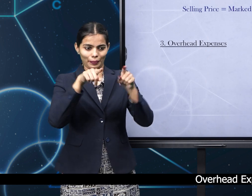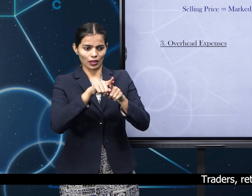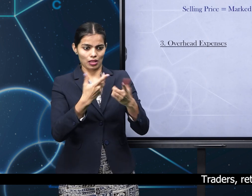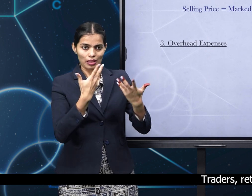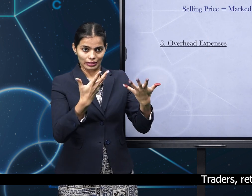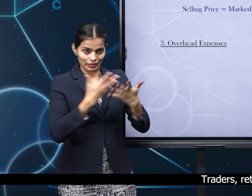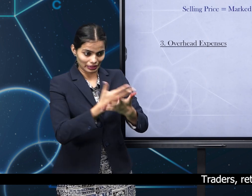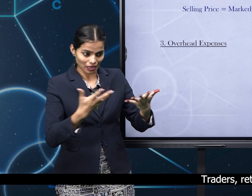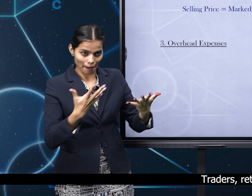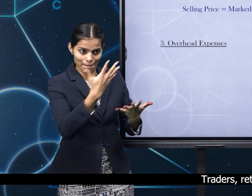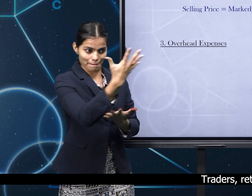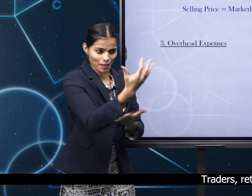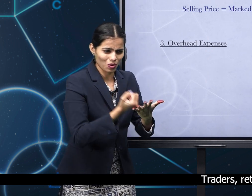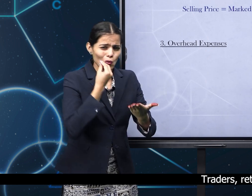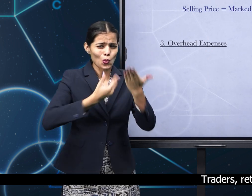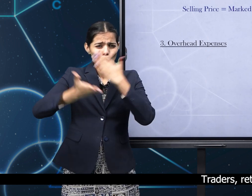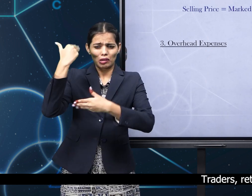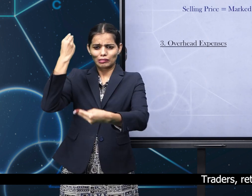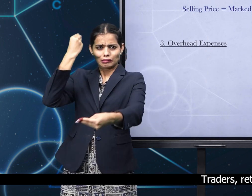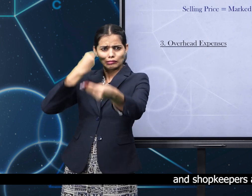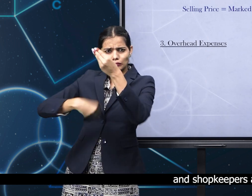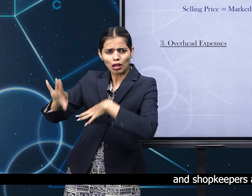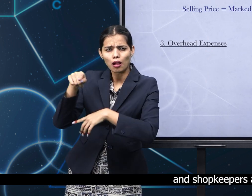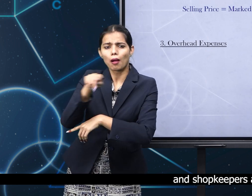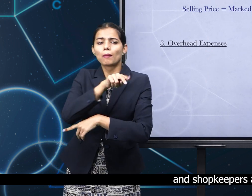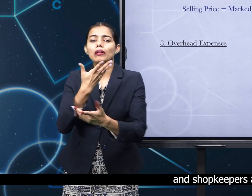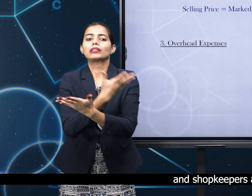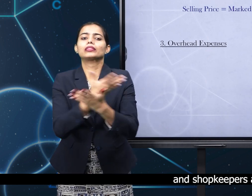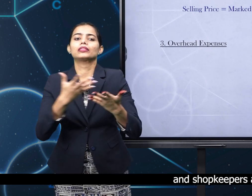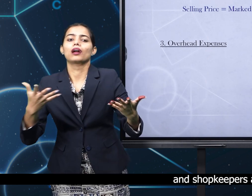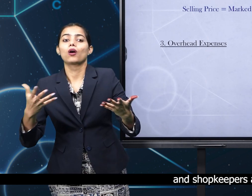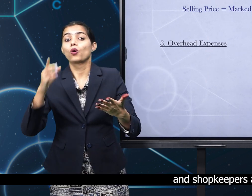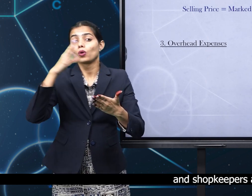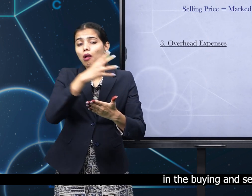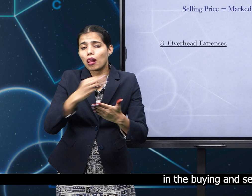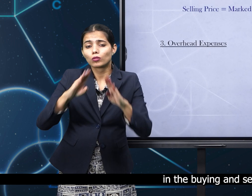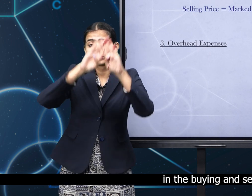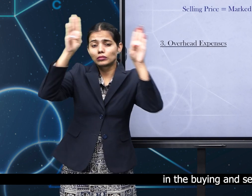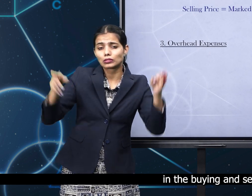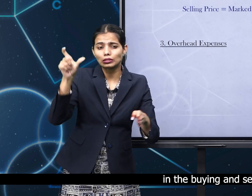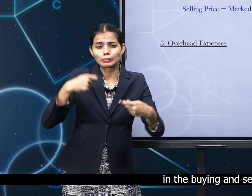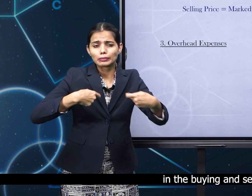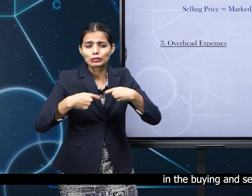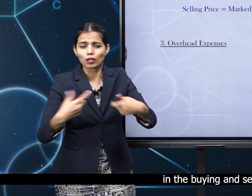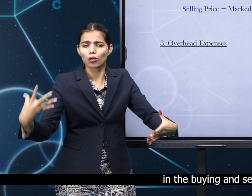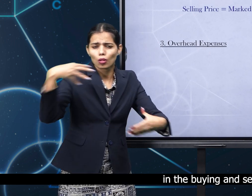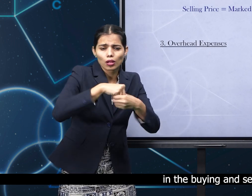Traders, retailers and shopkeepers are involved in the buying and selling of goods.